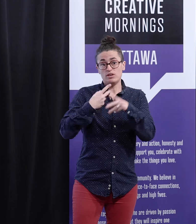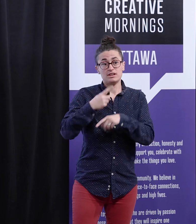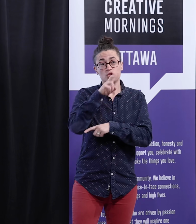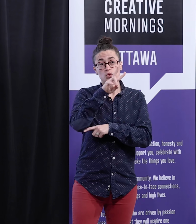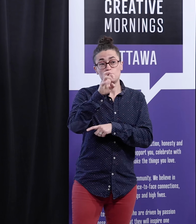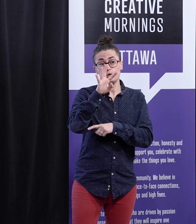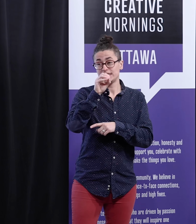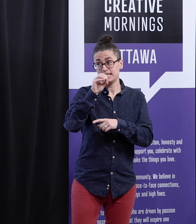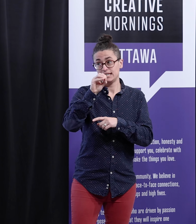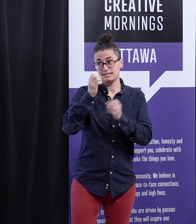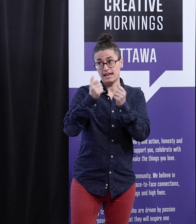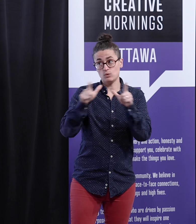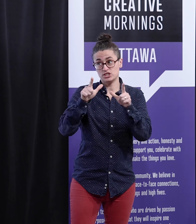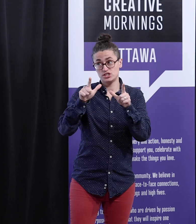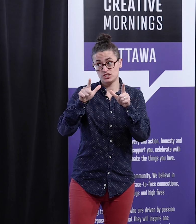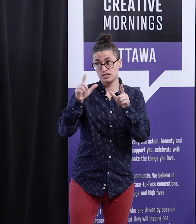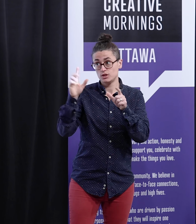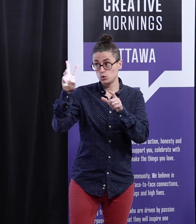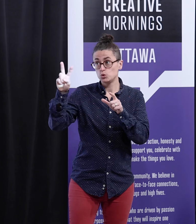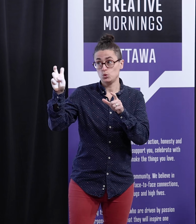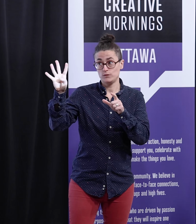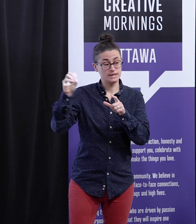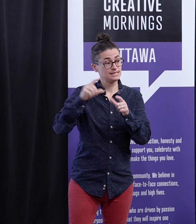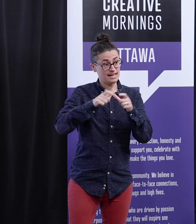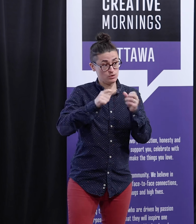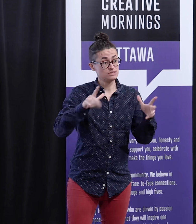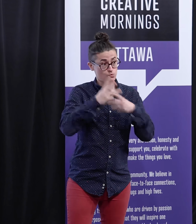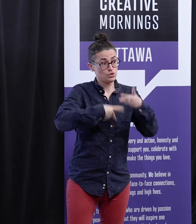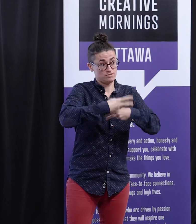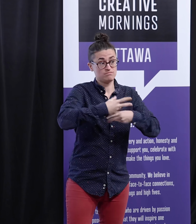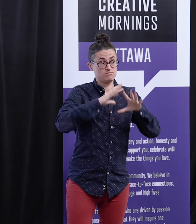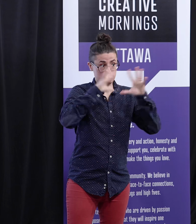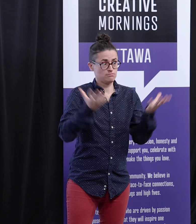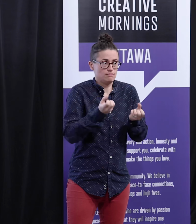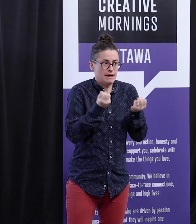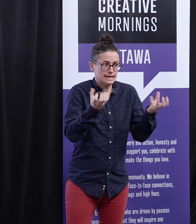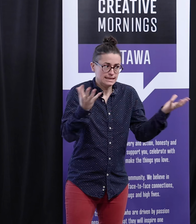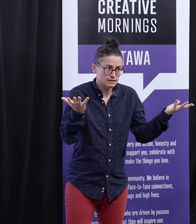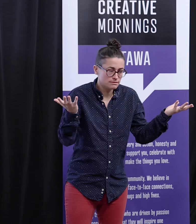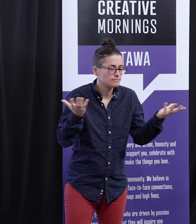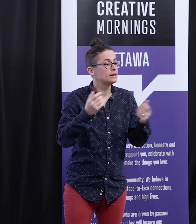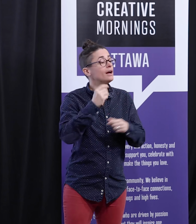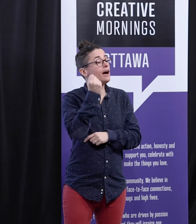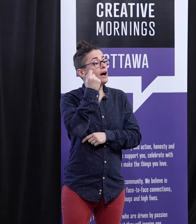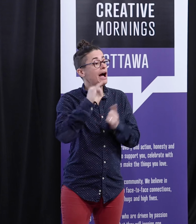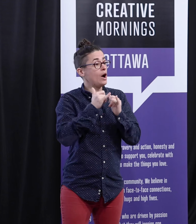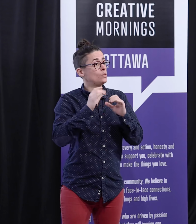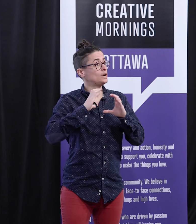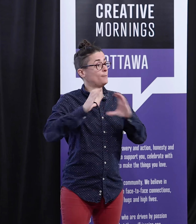with different sign languages. I mean, there are over 240 sign languages in the world.